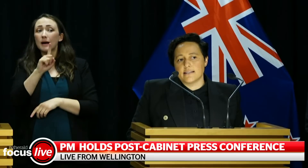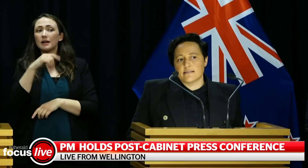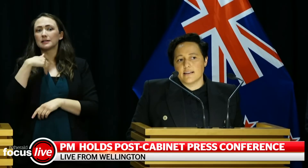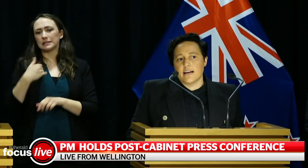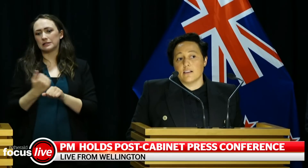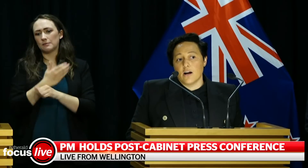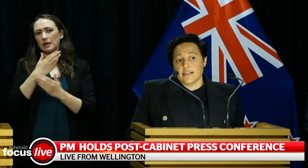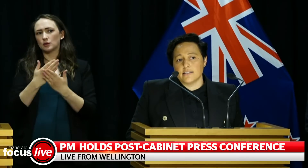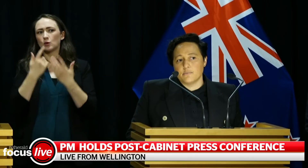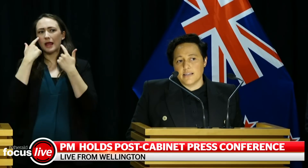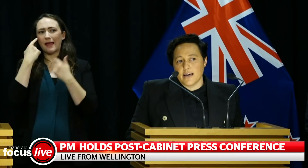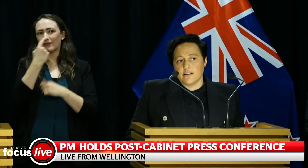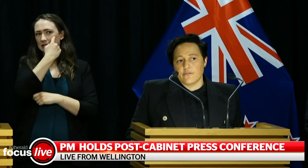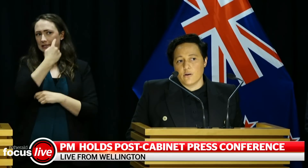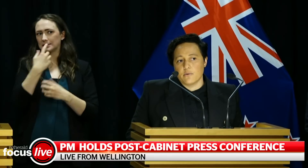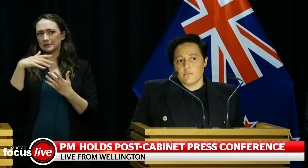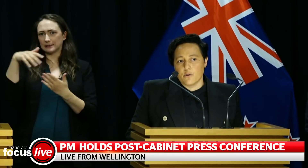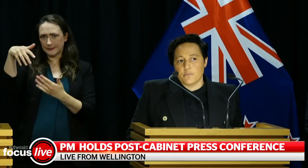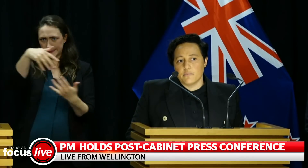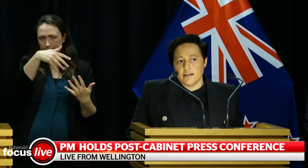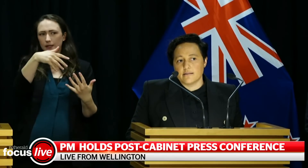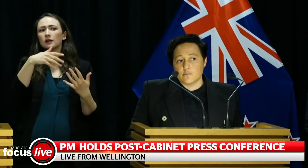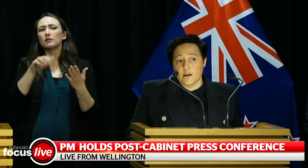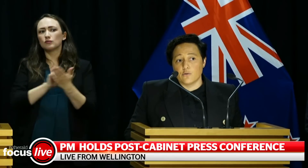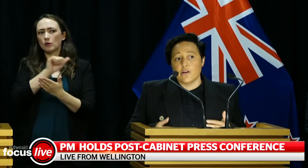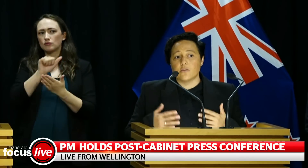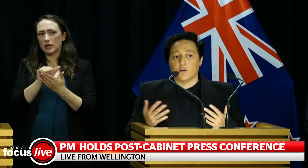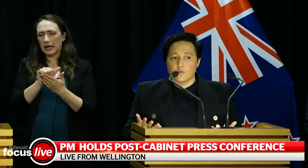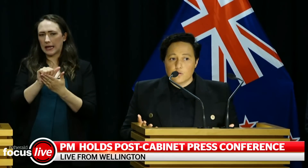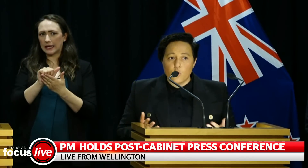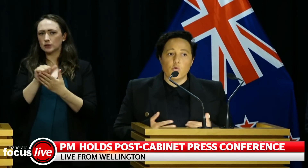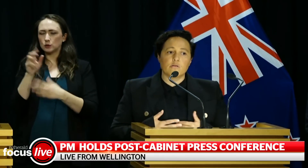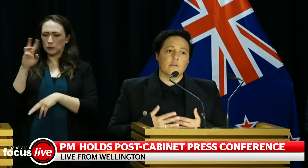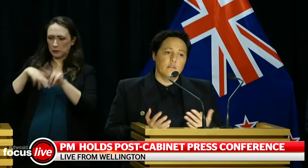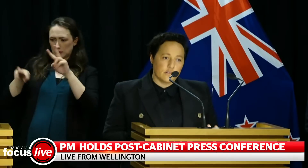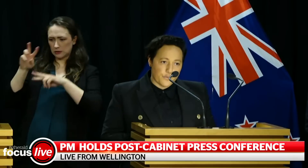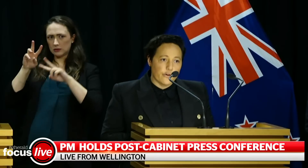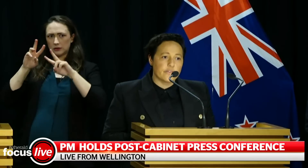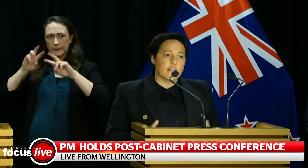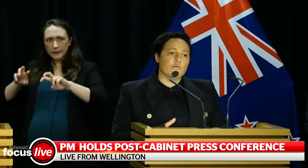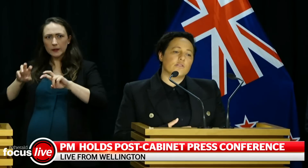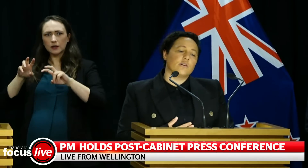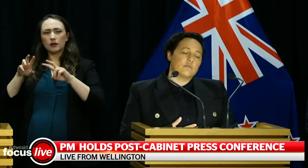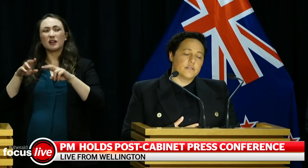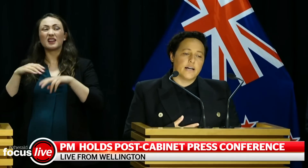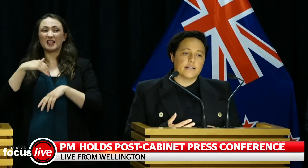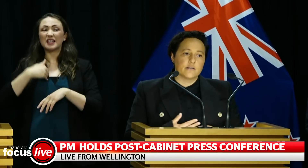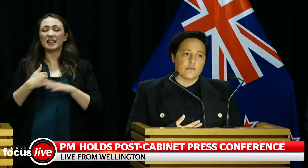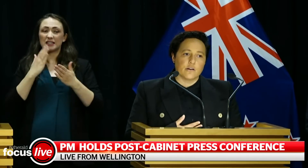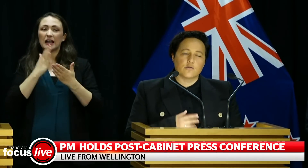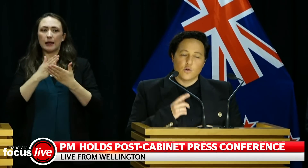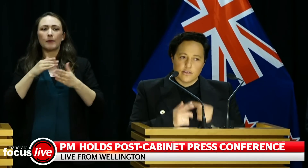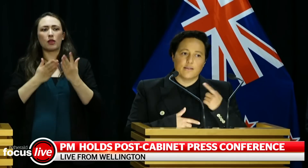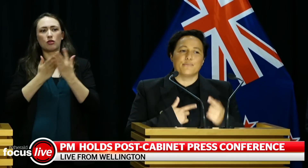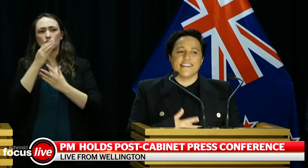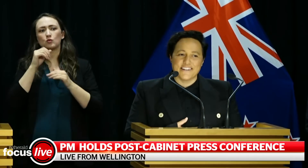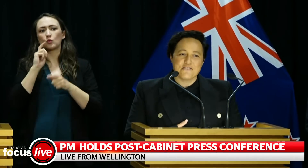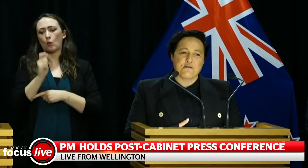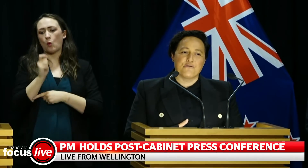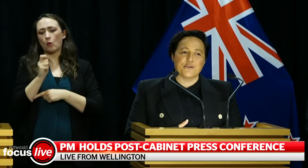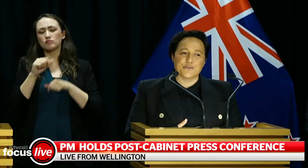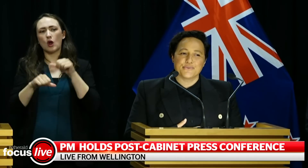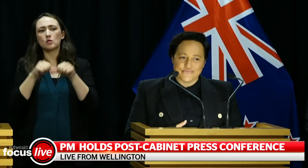that it's likely to be gained from improper means as well. You have to go to the court to prove that threshold. So no, it's not the